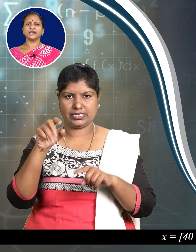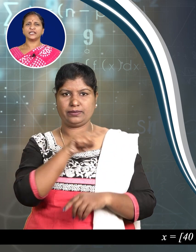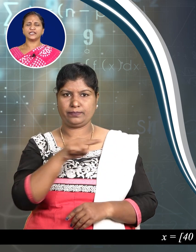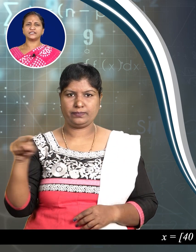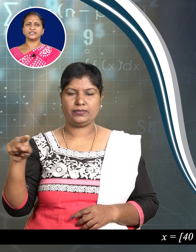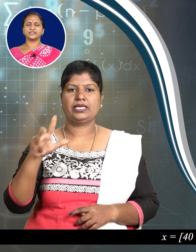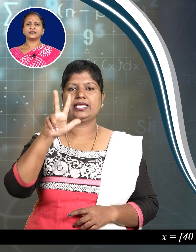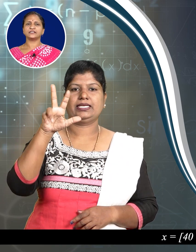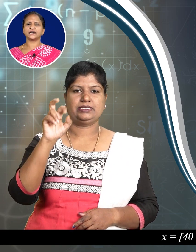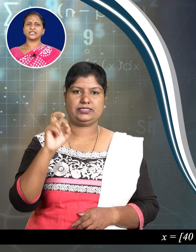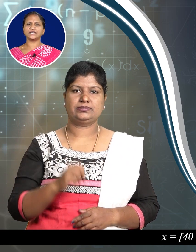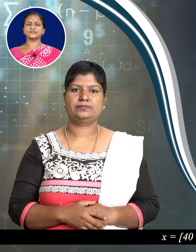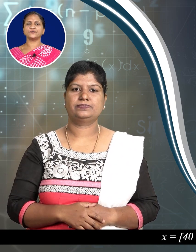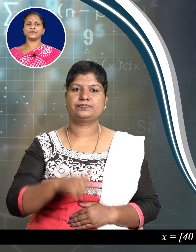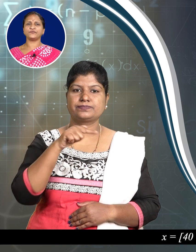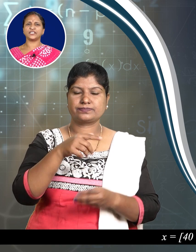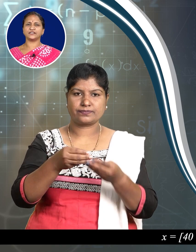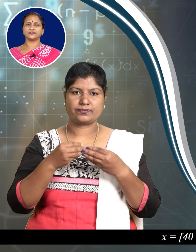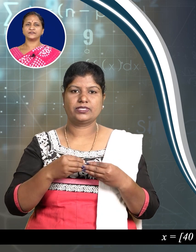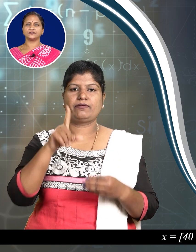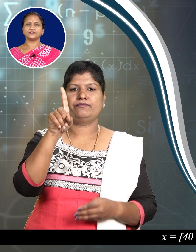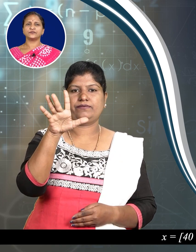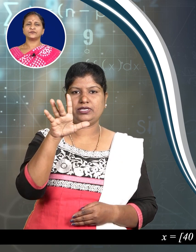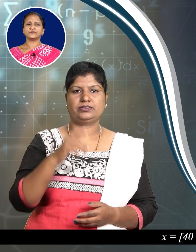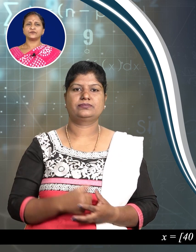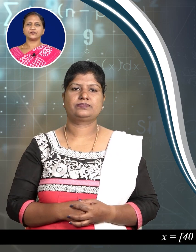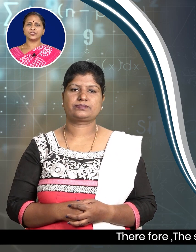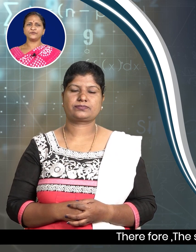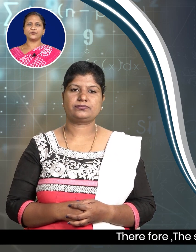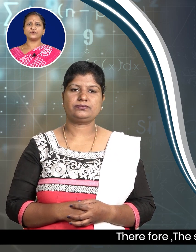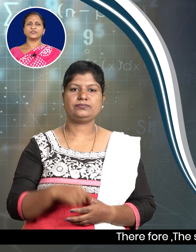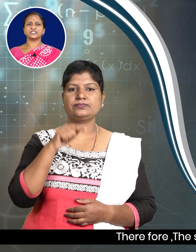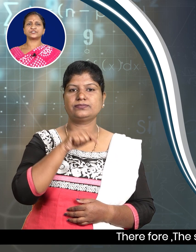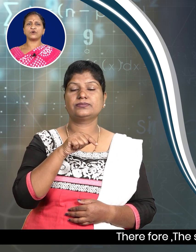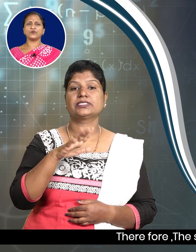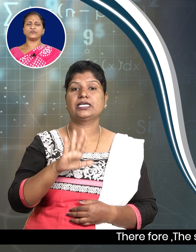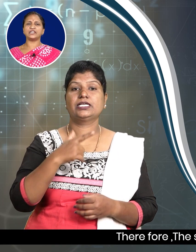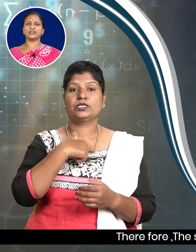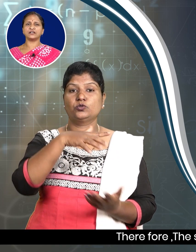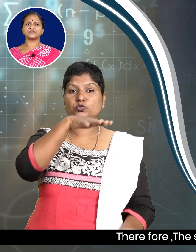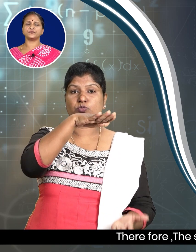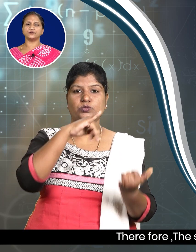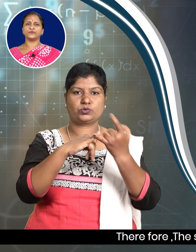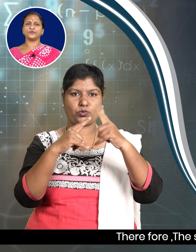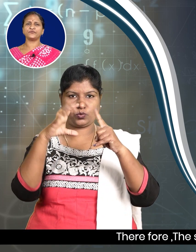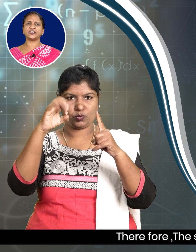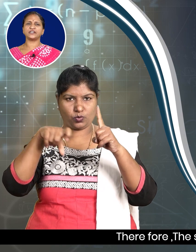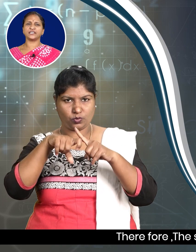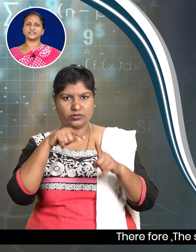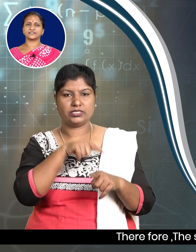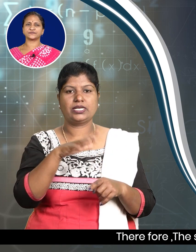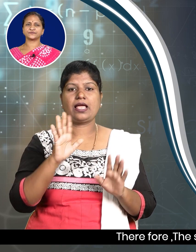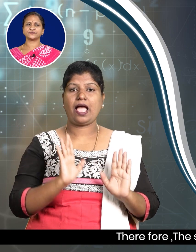by 80. That gives 15. Therefore, the stock will last for